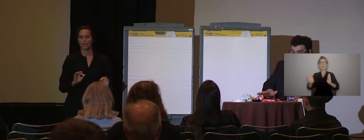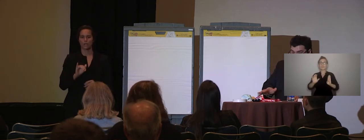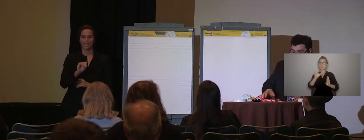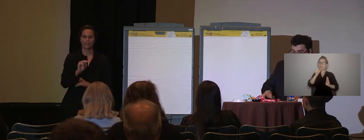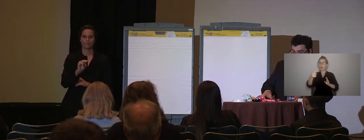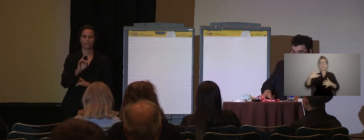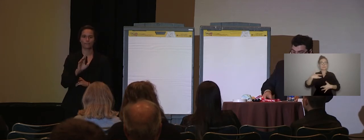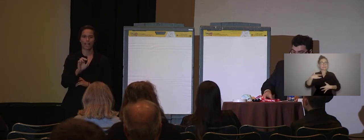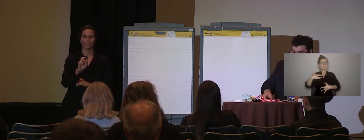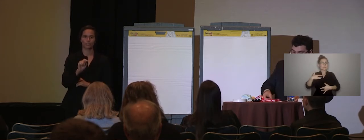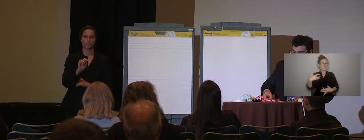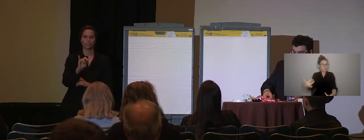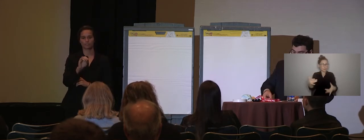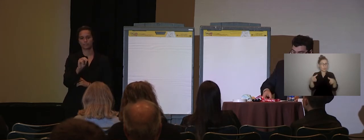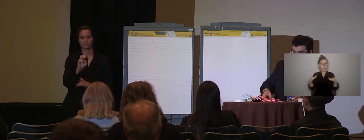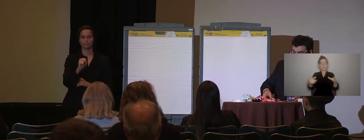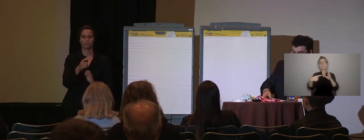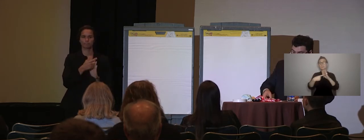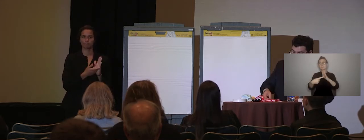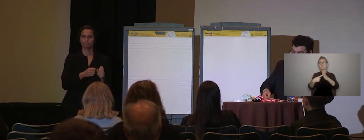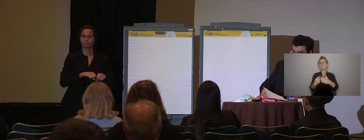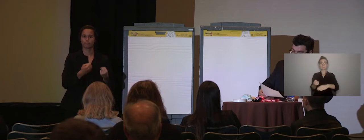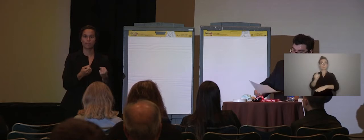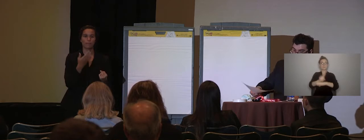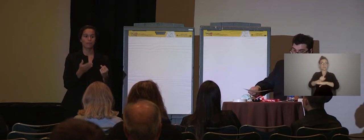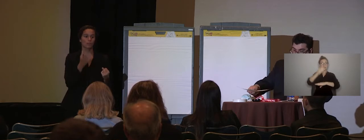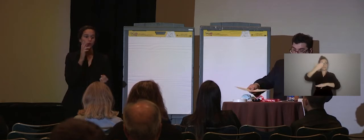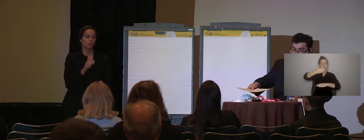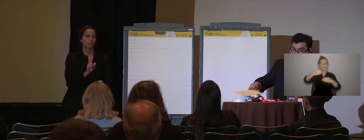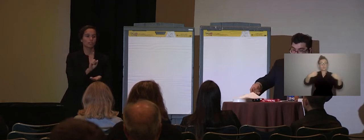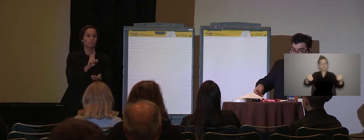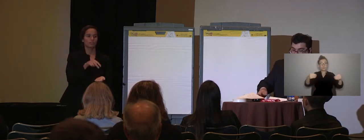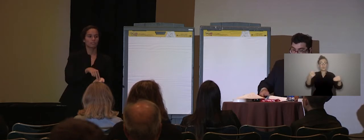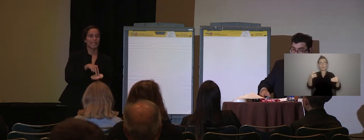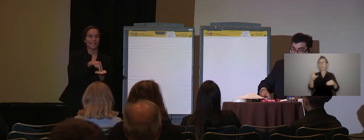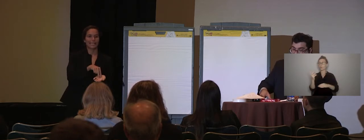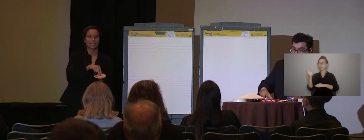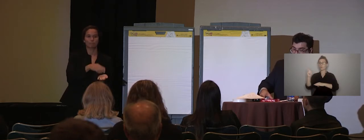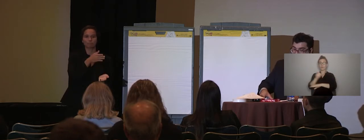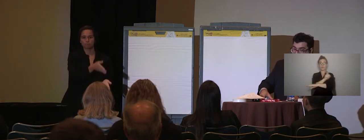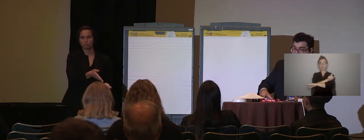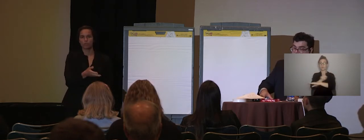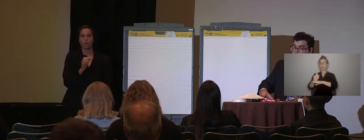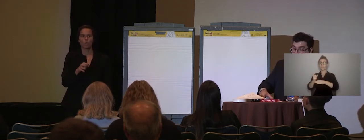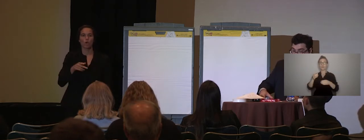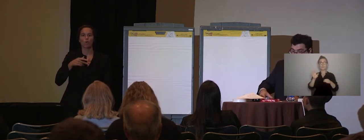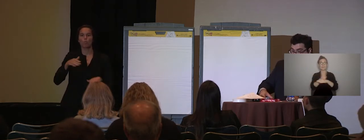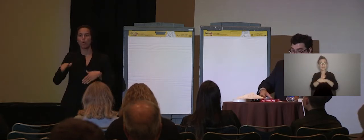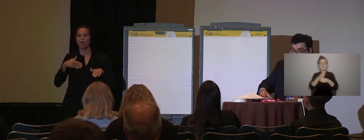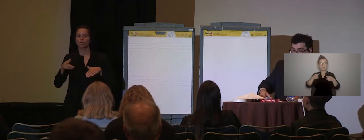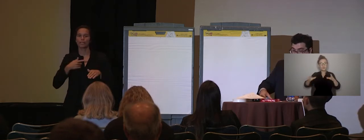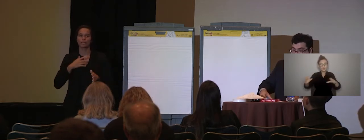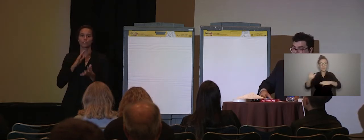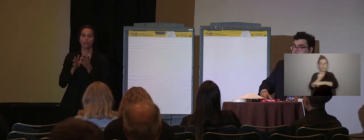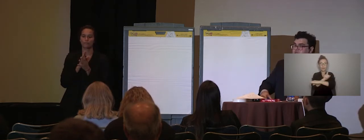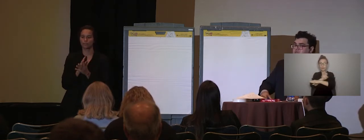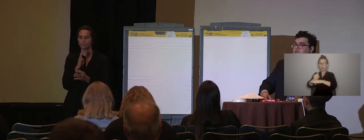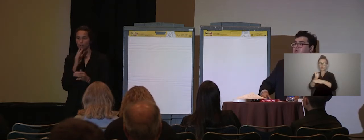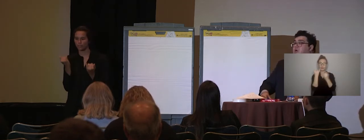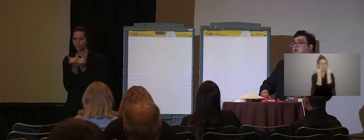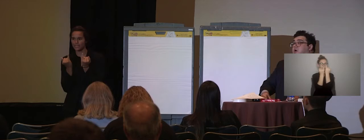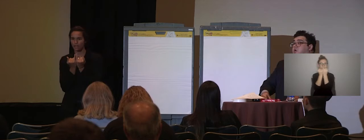in atypical ways, such as standing in front of a store or walking in traffic on a busy street and talking to themselves.